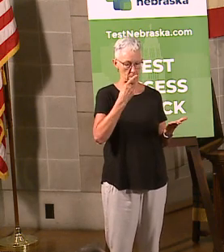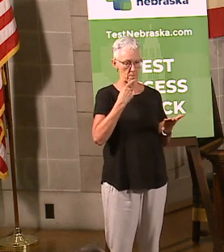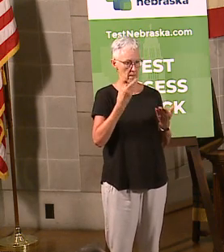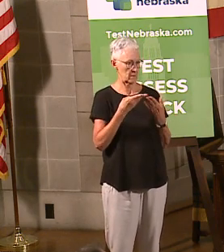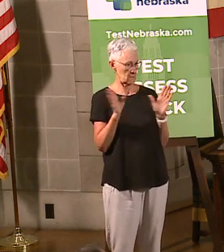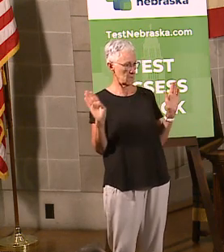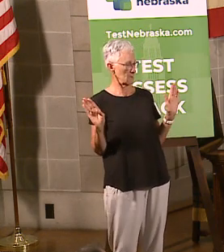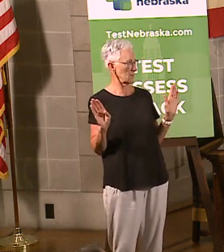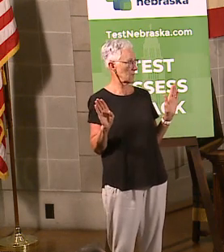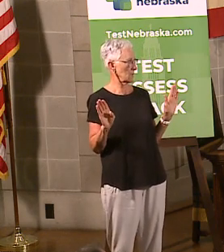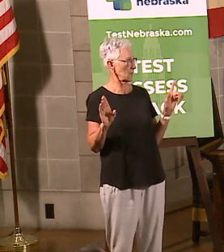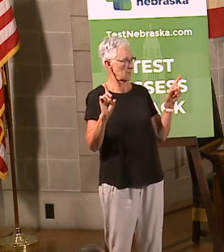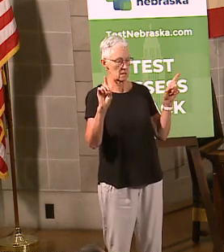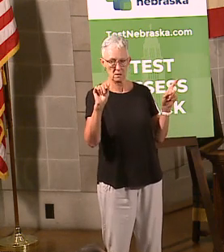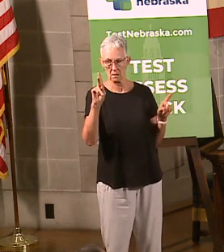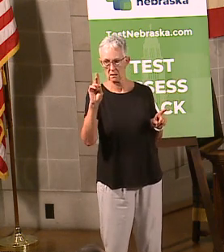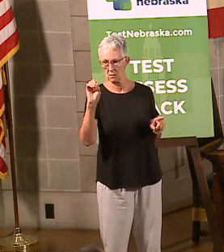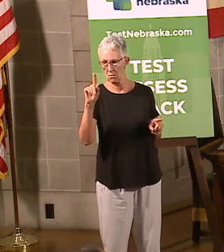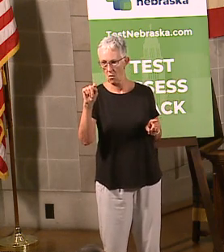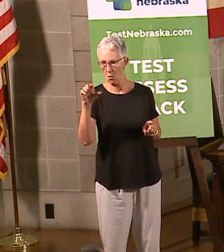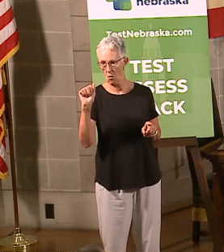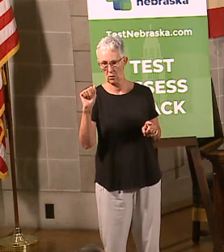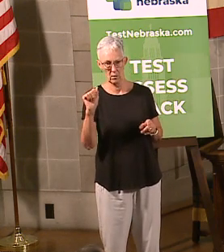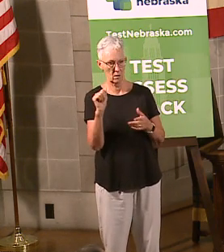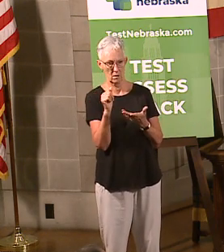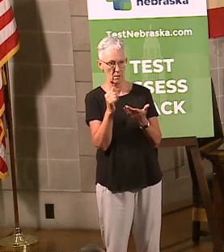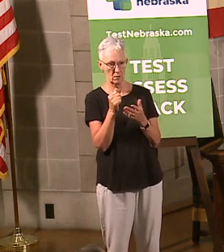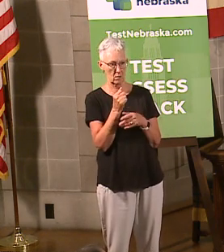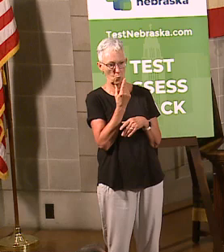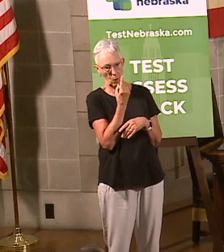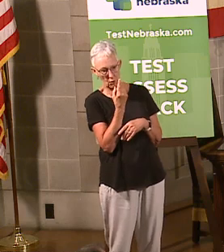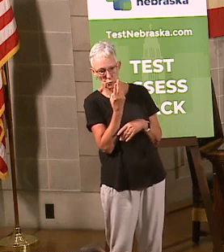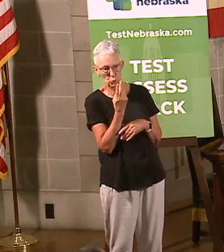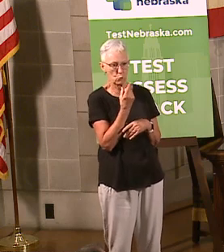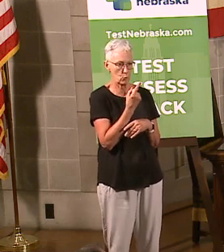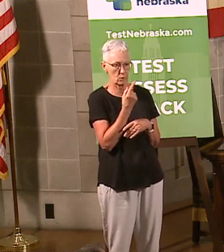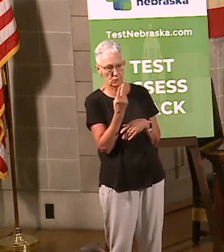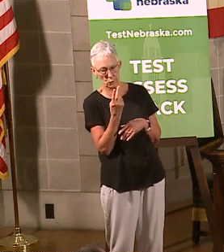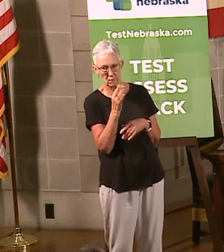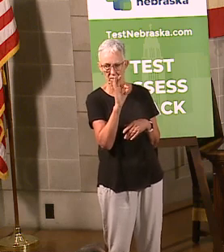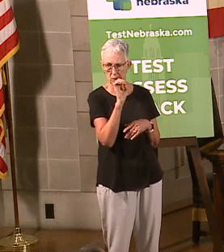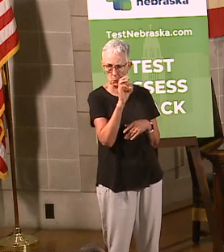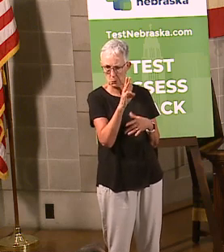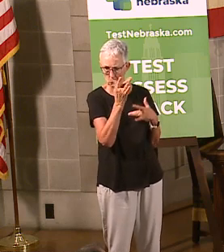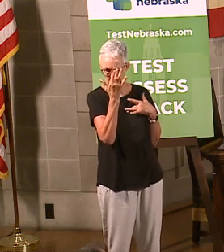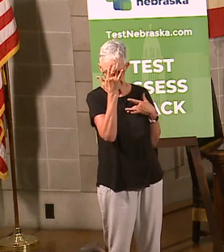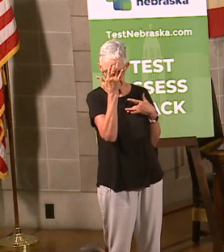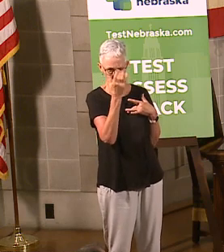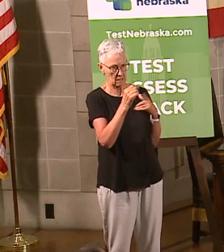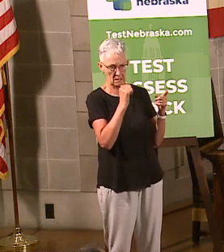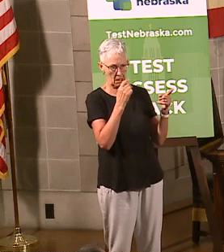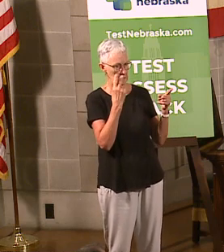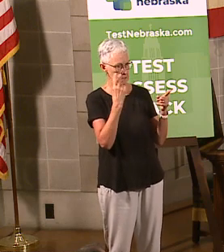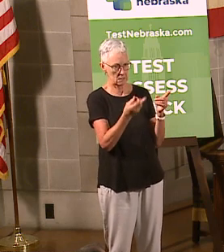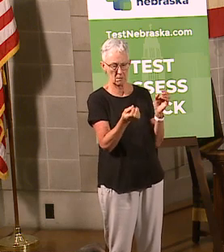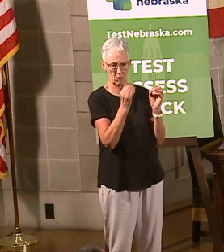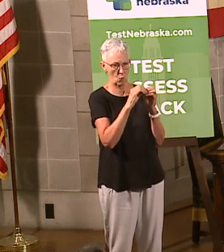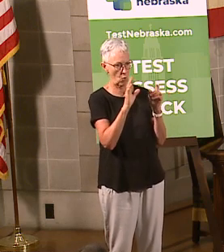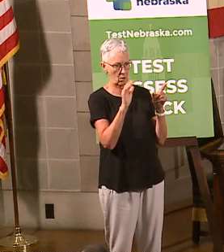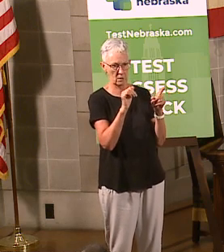County has been in single digit, sometimes 0 cases on a daily basis. So really, we aren't seeing more cases in Dakota